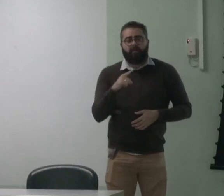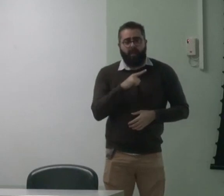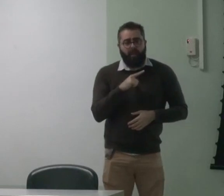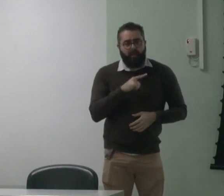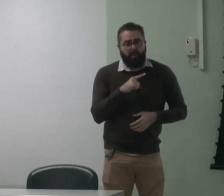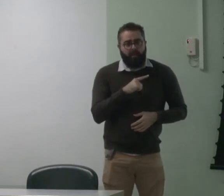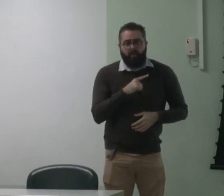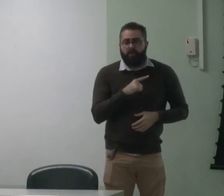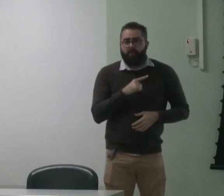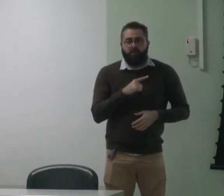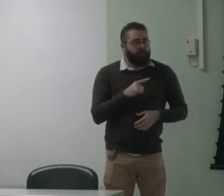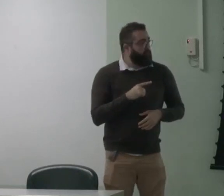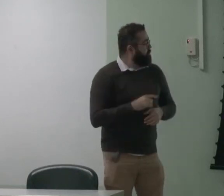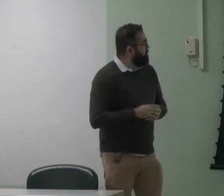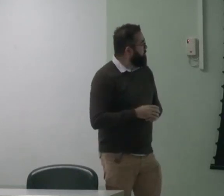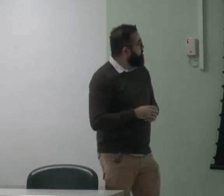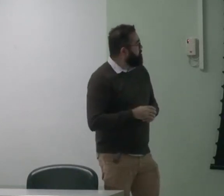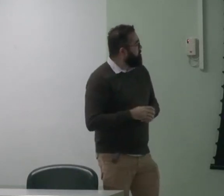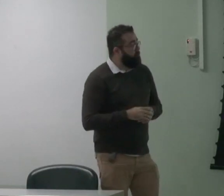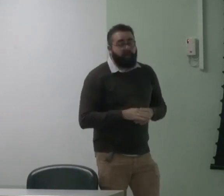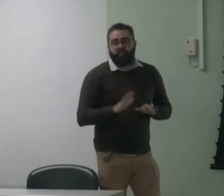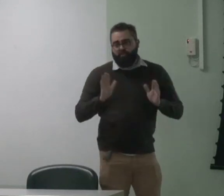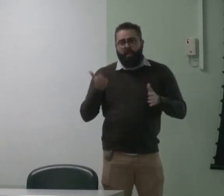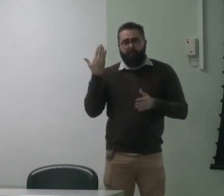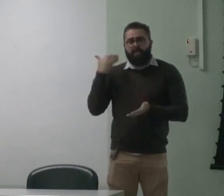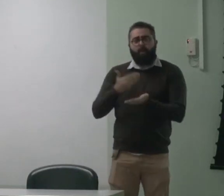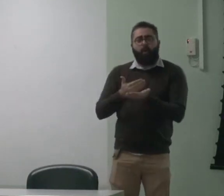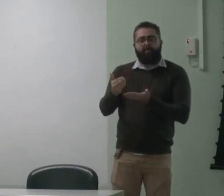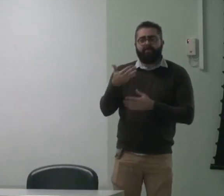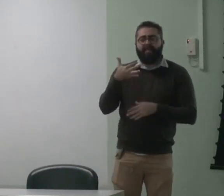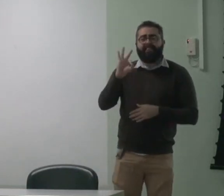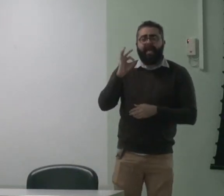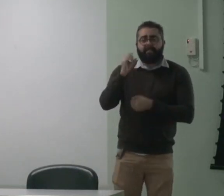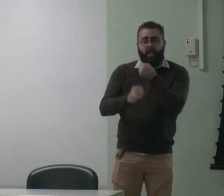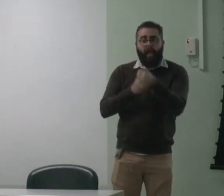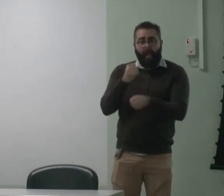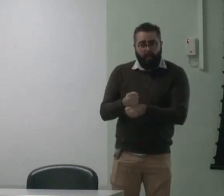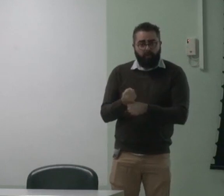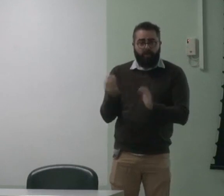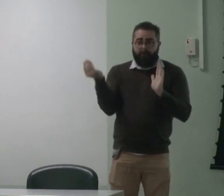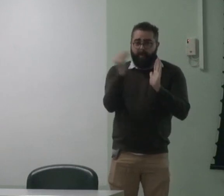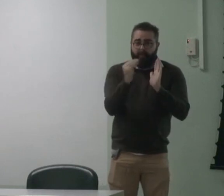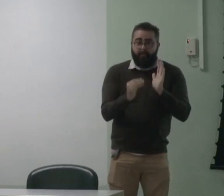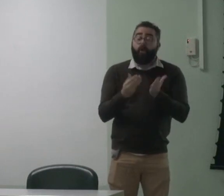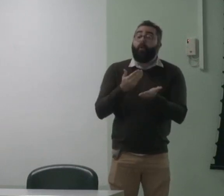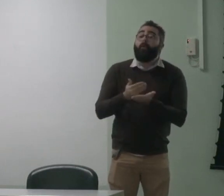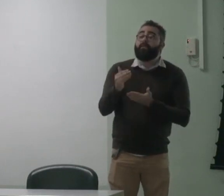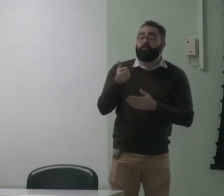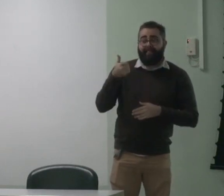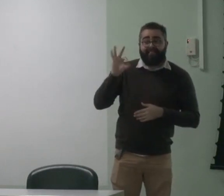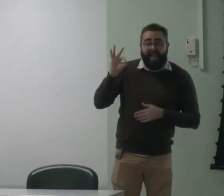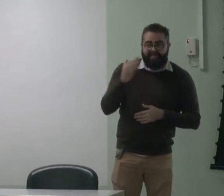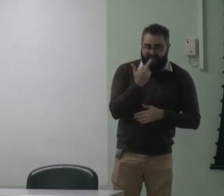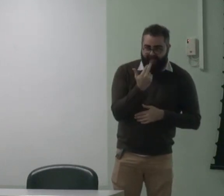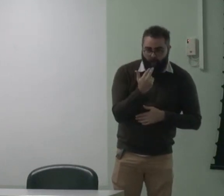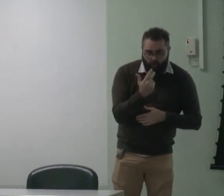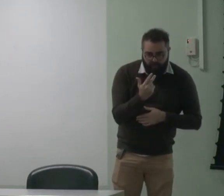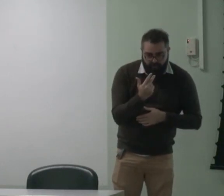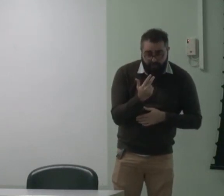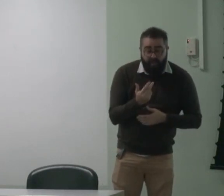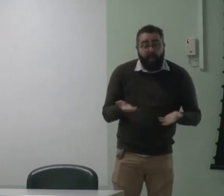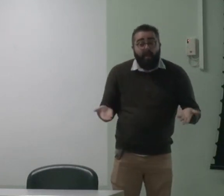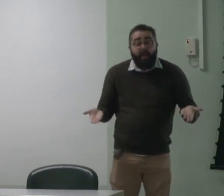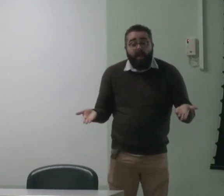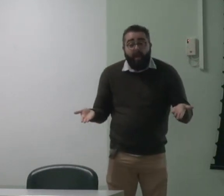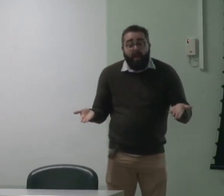year. We started 10 years ago with just 10 tree banks for 10 languages. Right now, with the